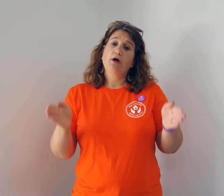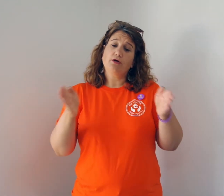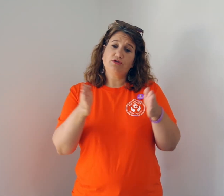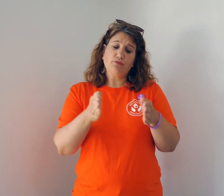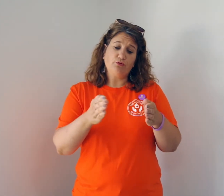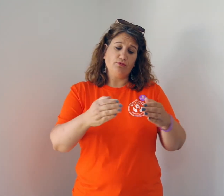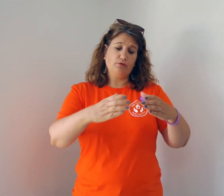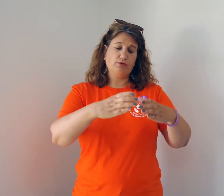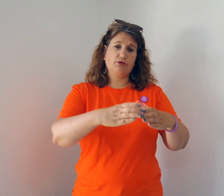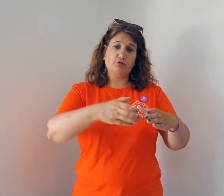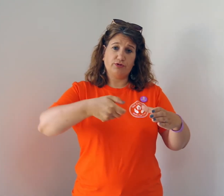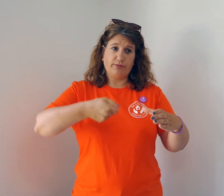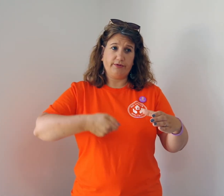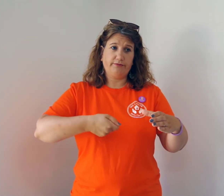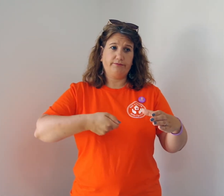a small saucepan,